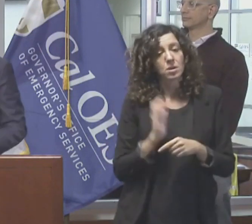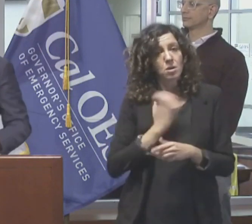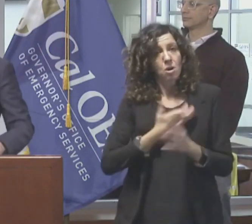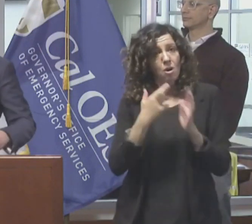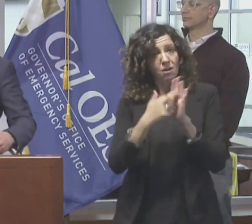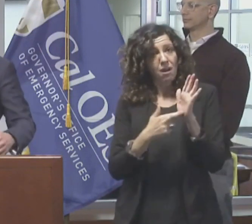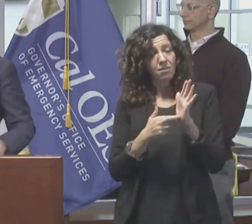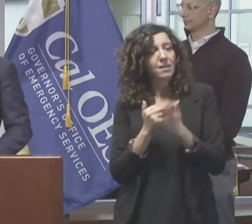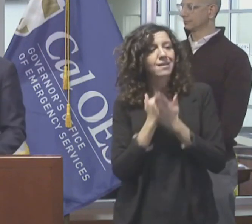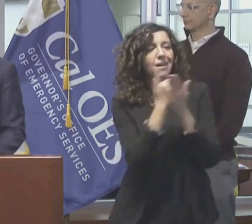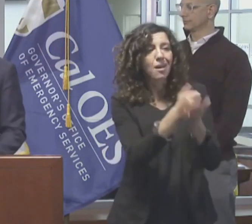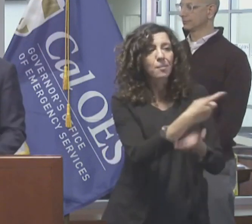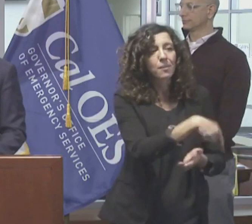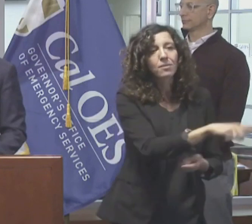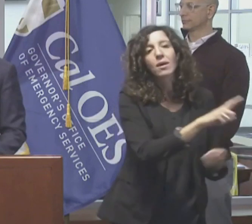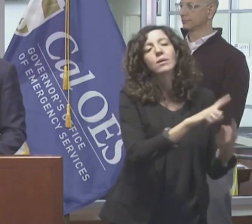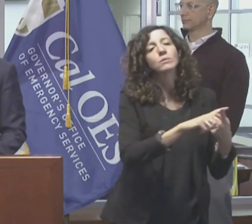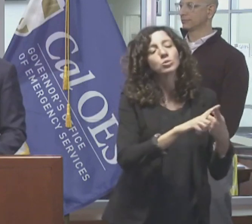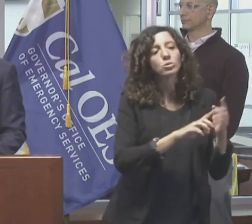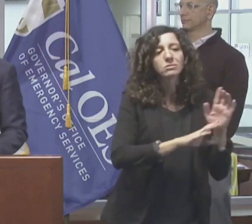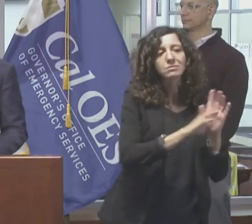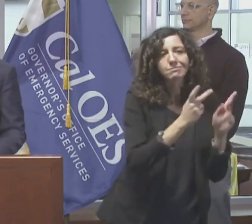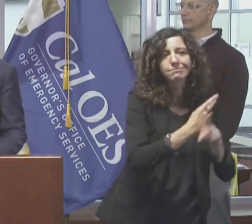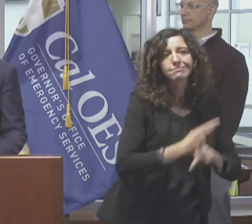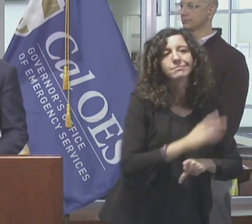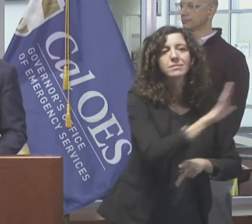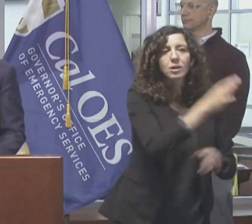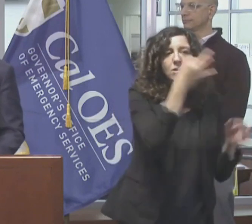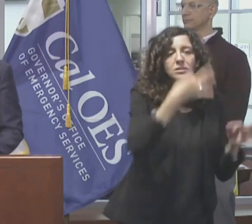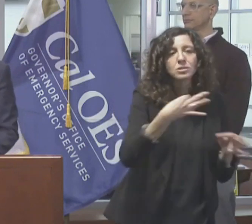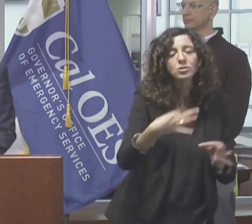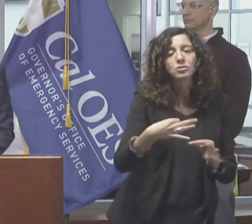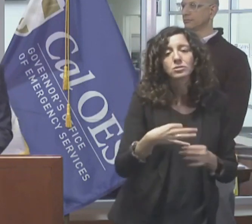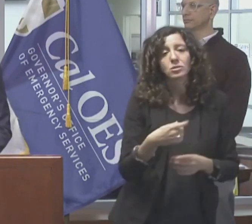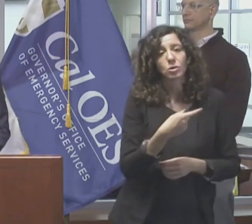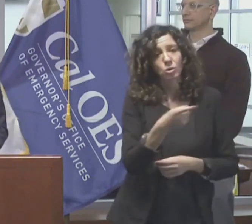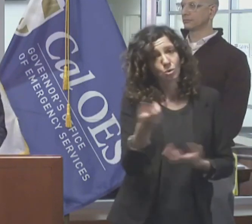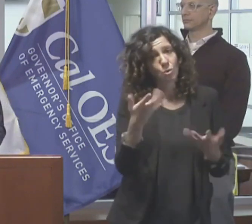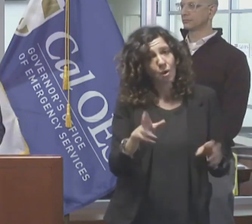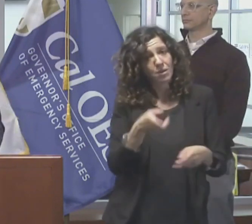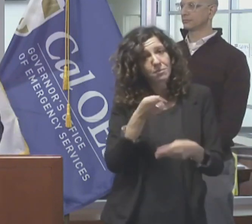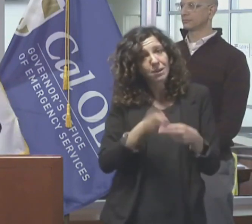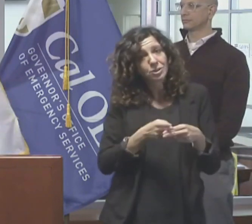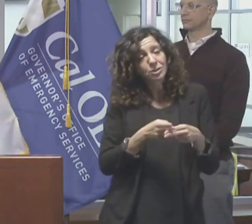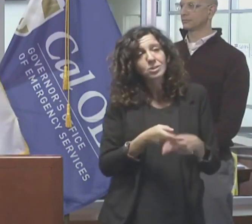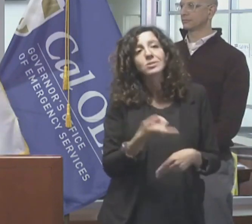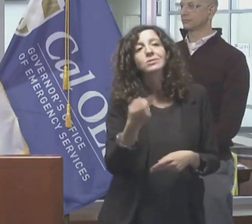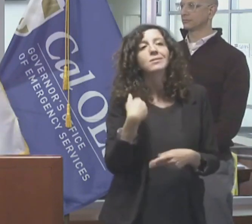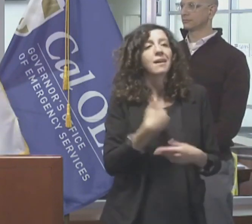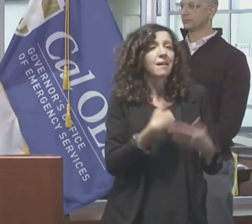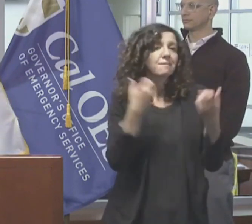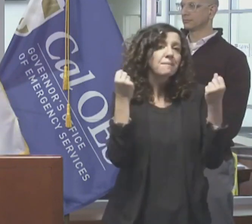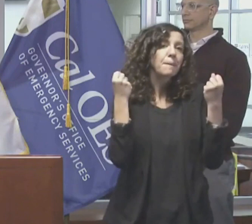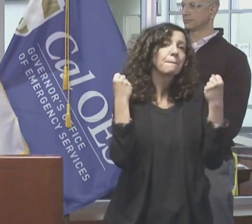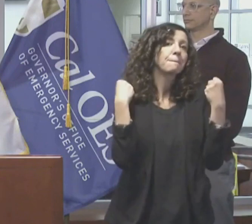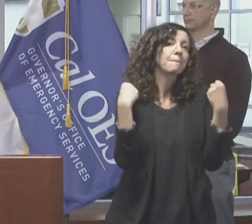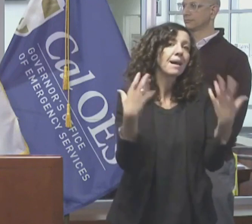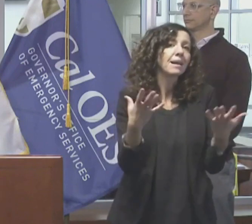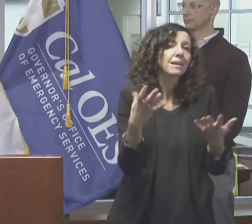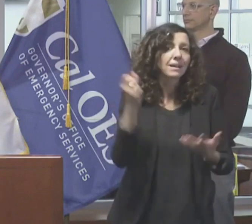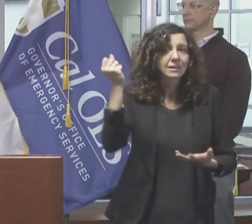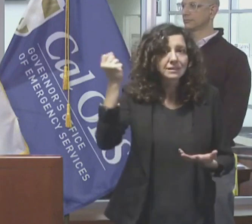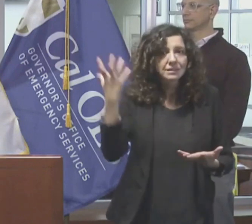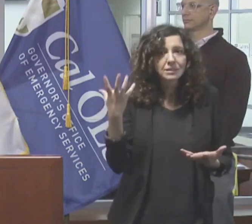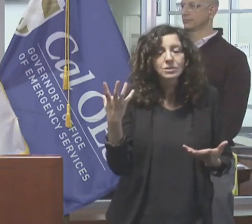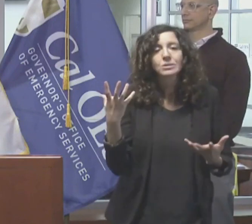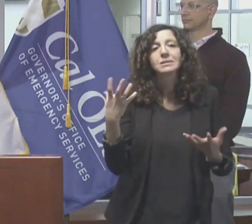helpful in advancing their decision-making. And as you noted, you have a number, some of the largest casinos